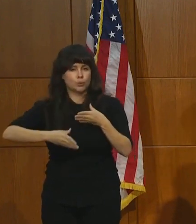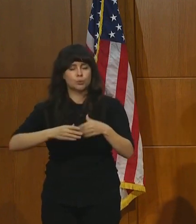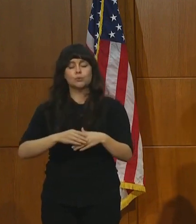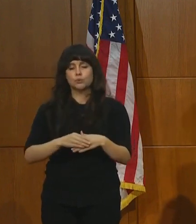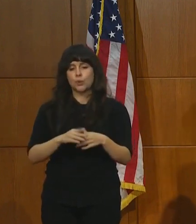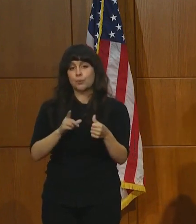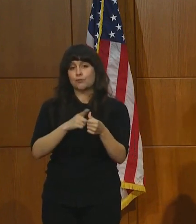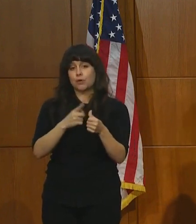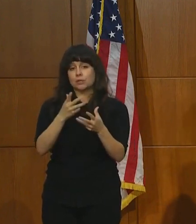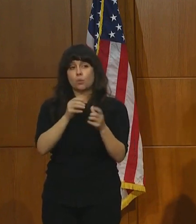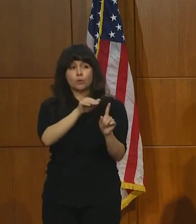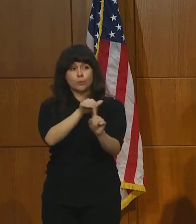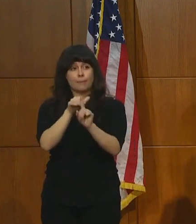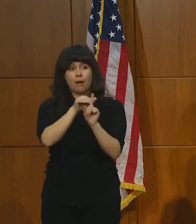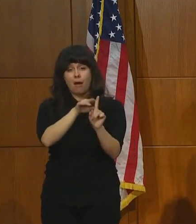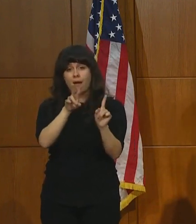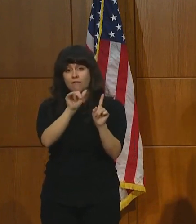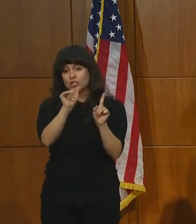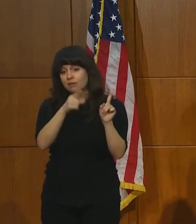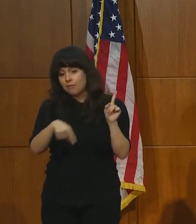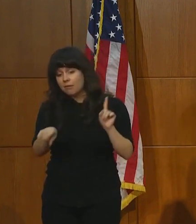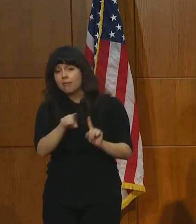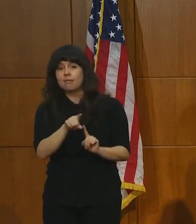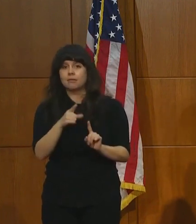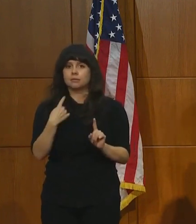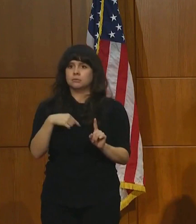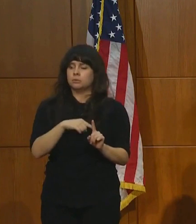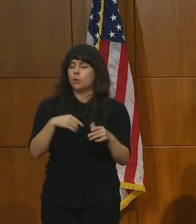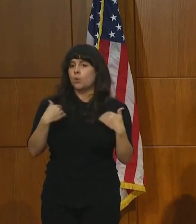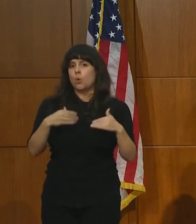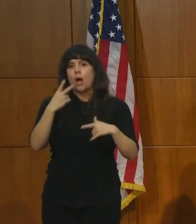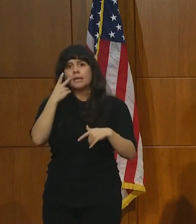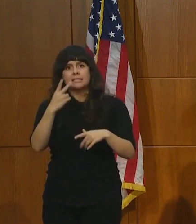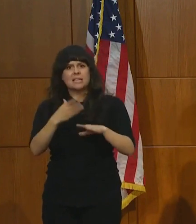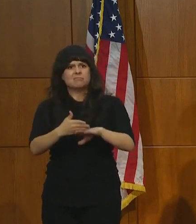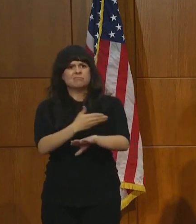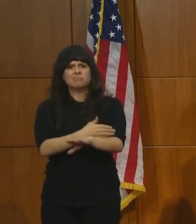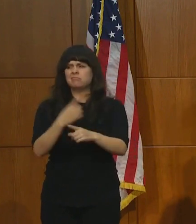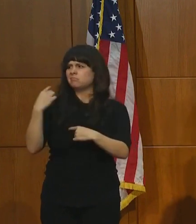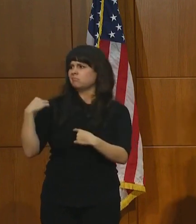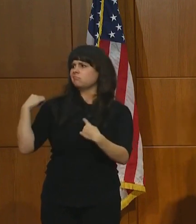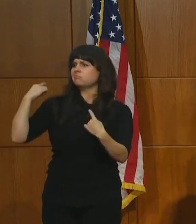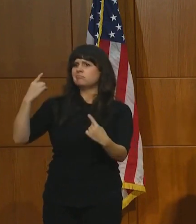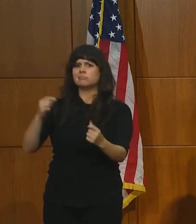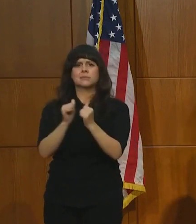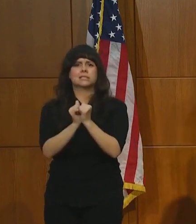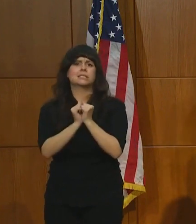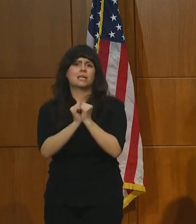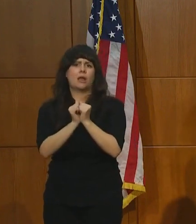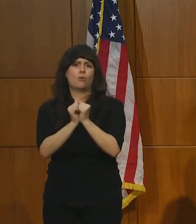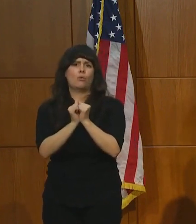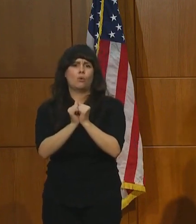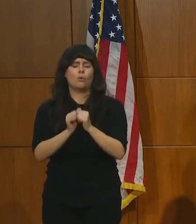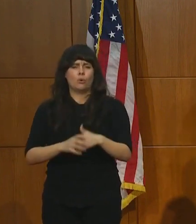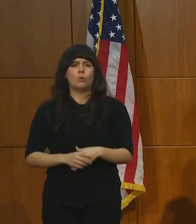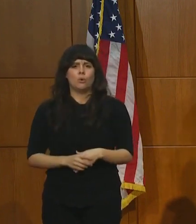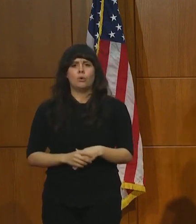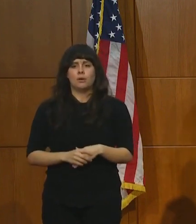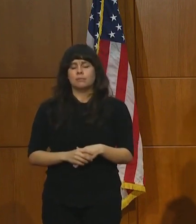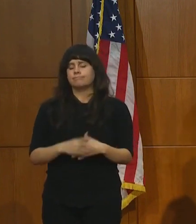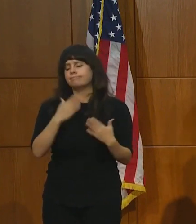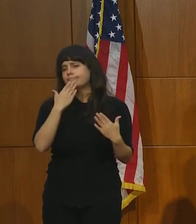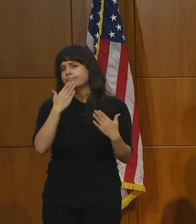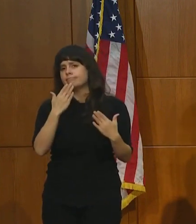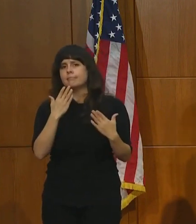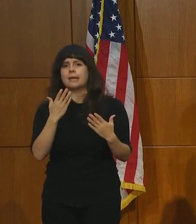to remind Virginians that we have come a long, long way together since March, thanks